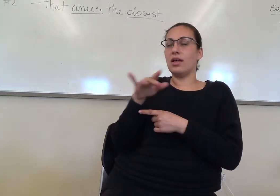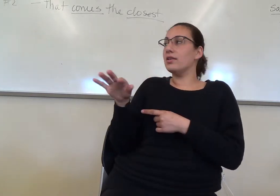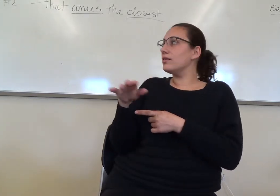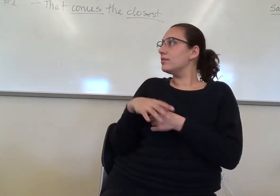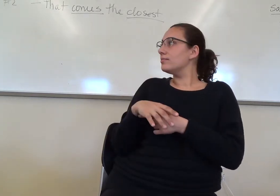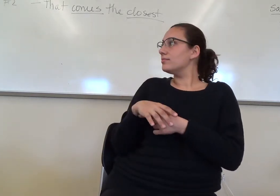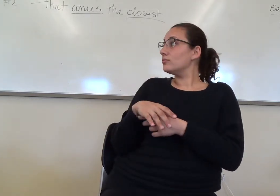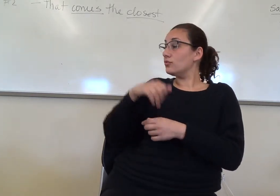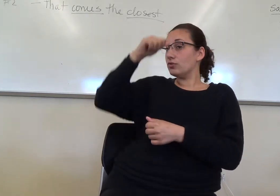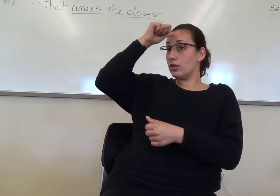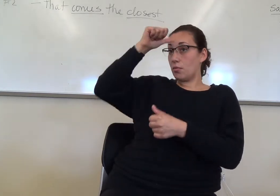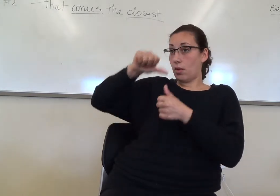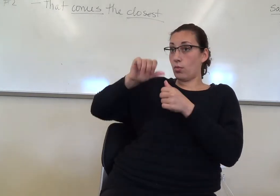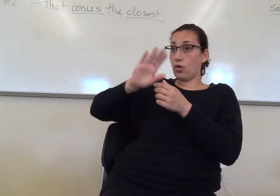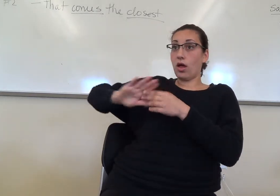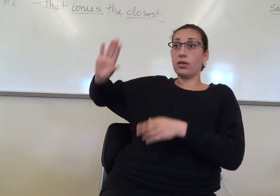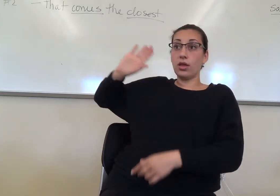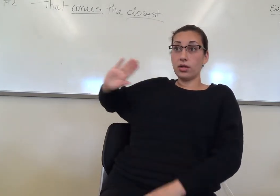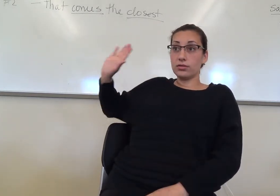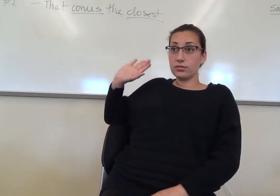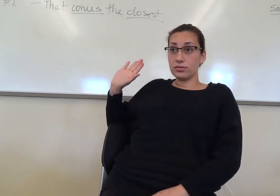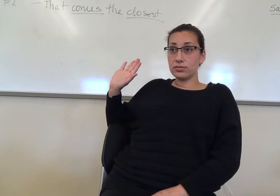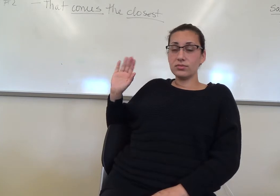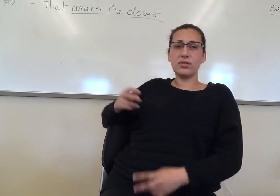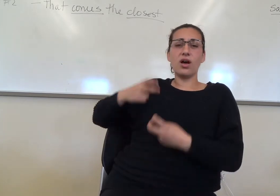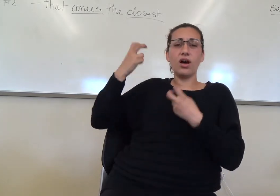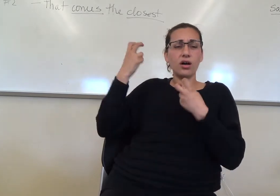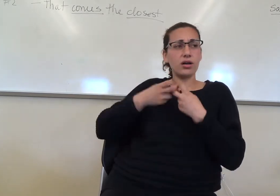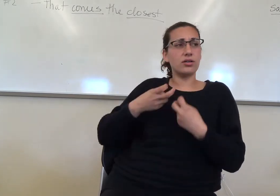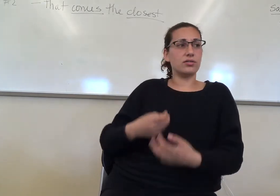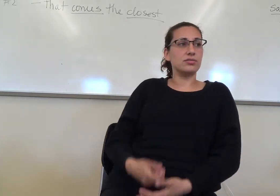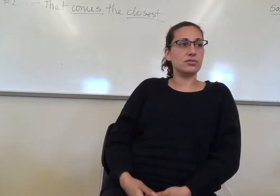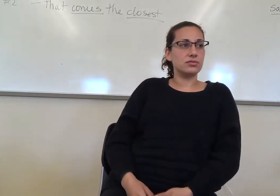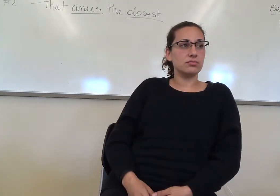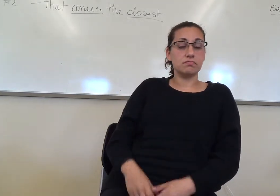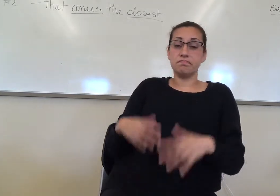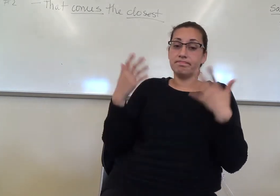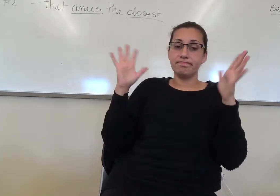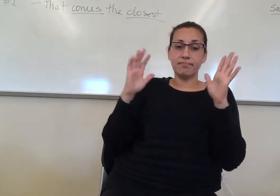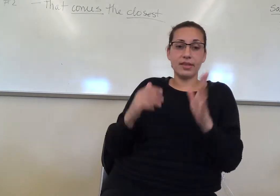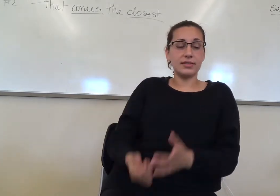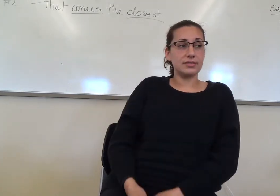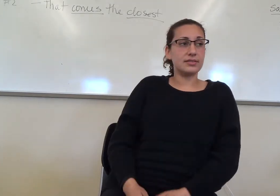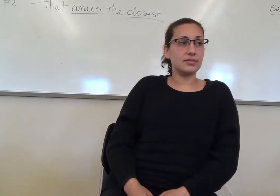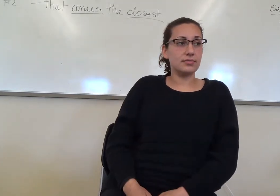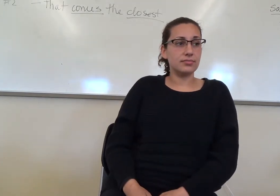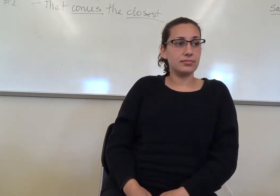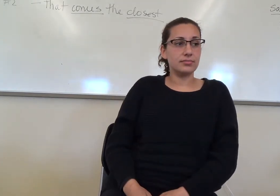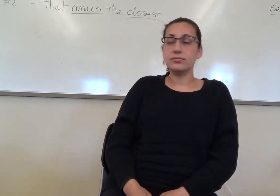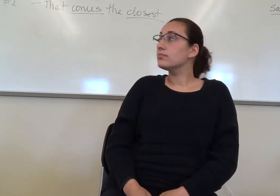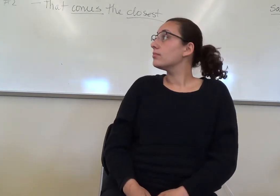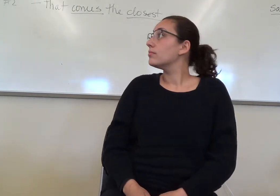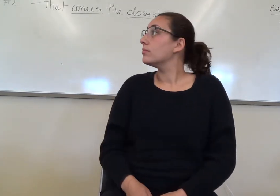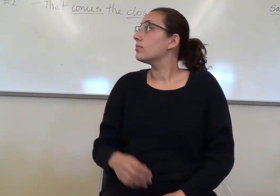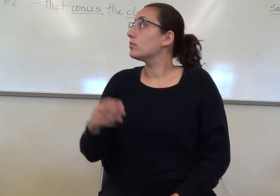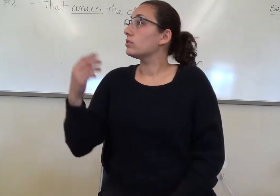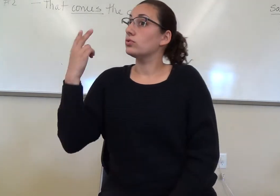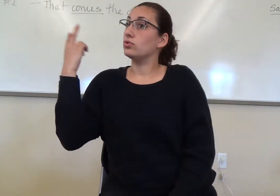long ago is hard. That's it. That's what it's trying to tell us. These two things